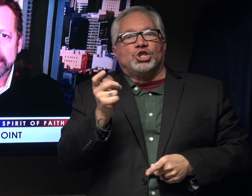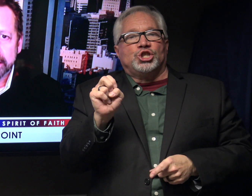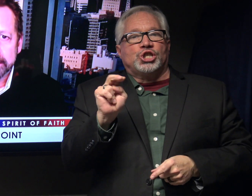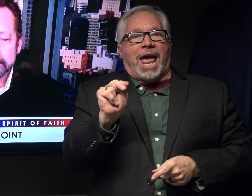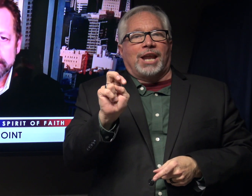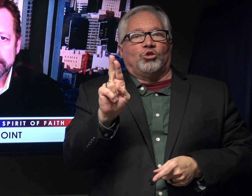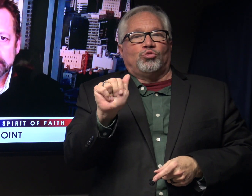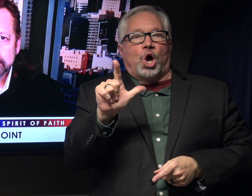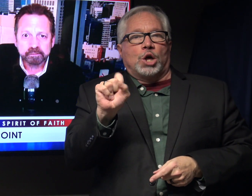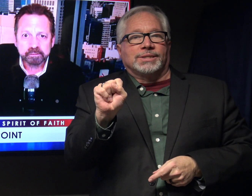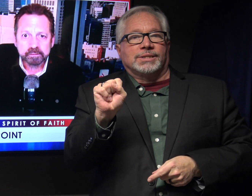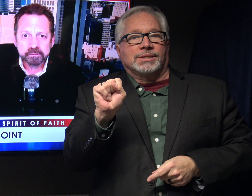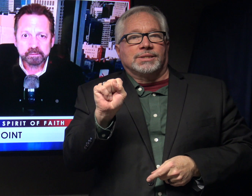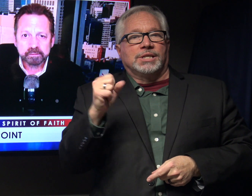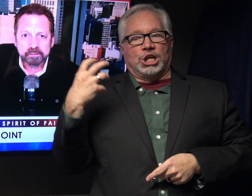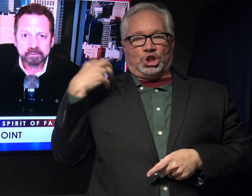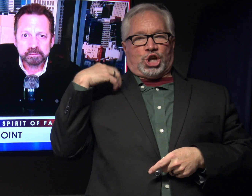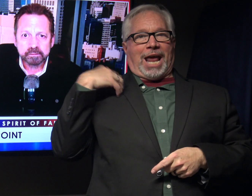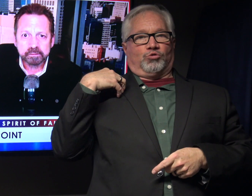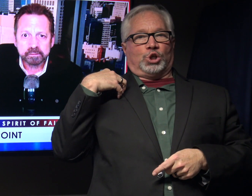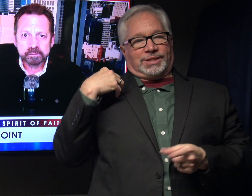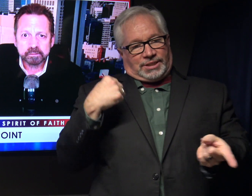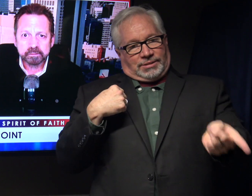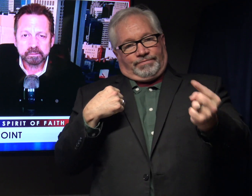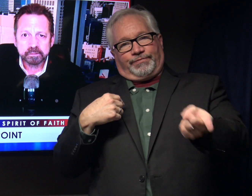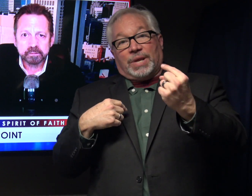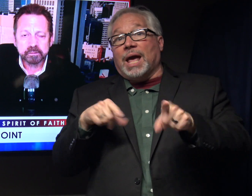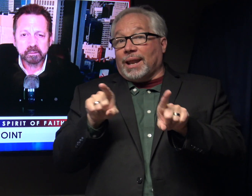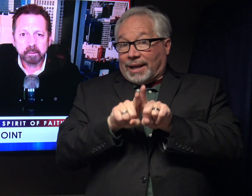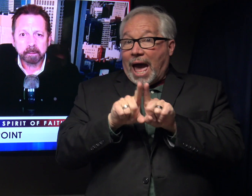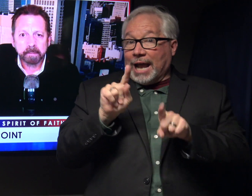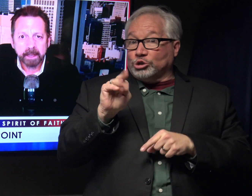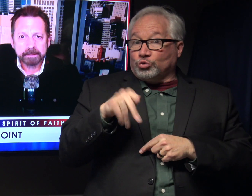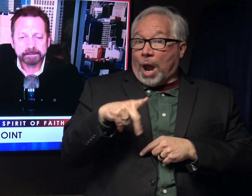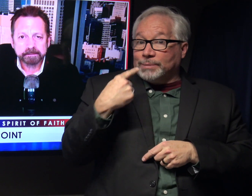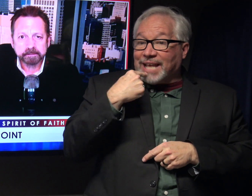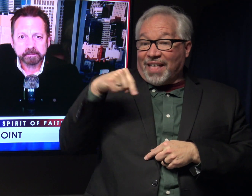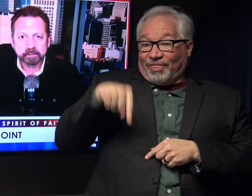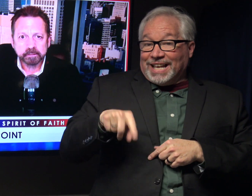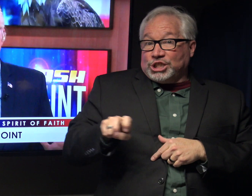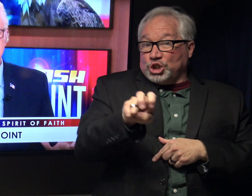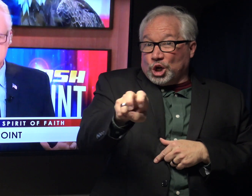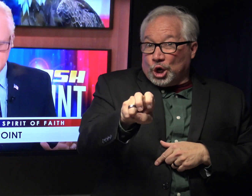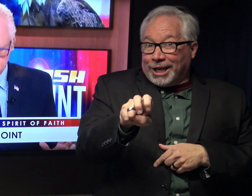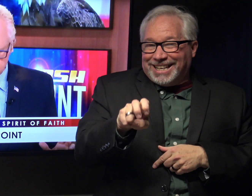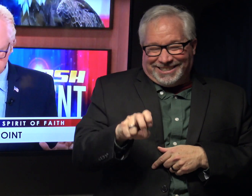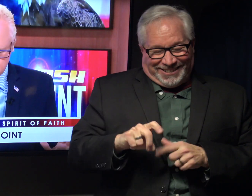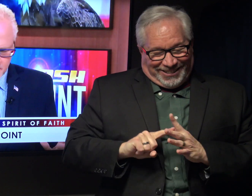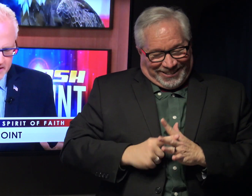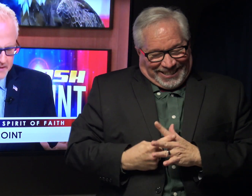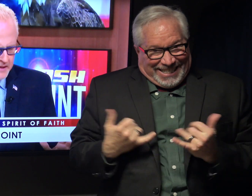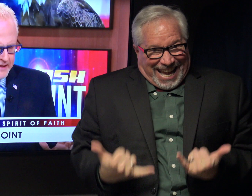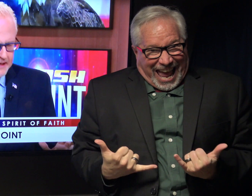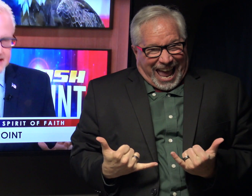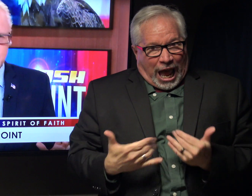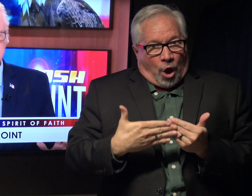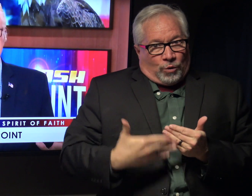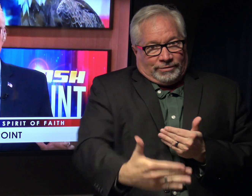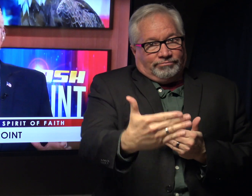begun. Yes, amen. You are right. And listen, I want to say, let me just set something right here, right at the top here at the program. This